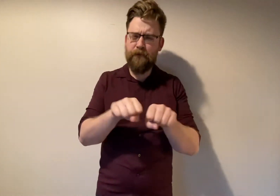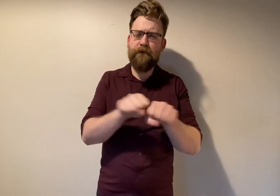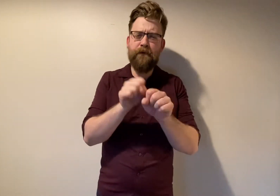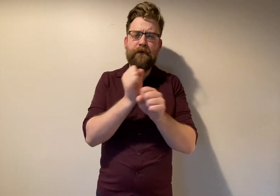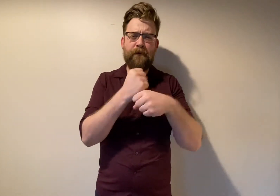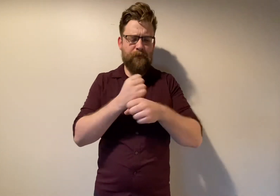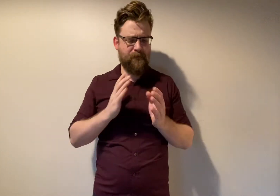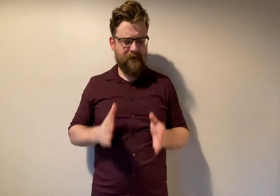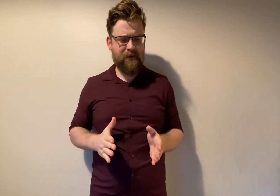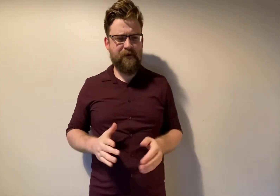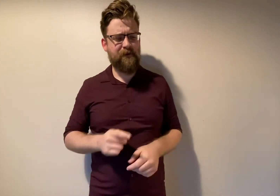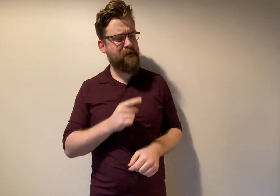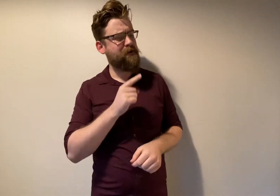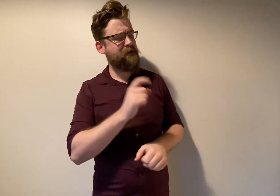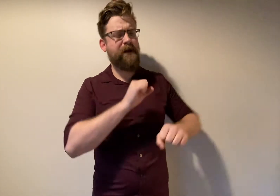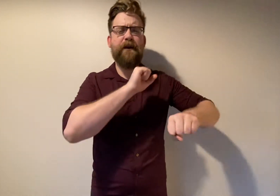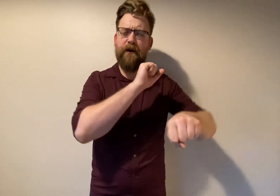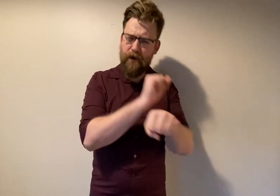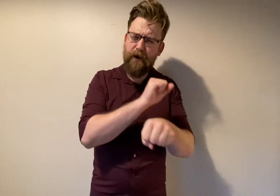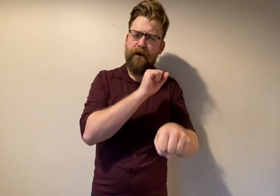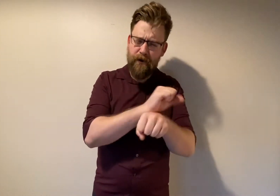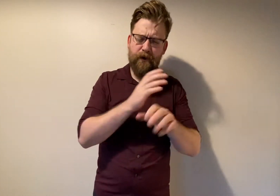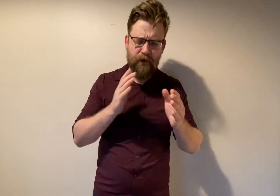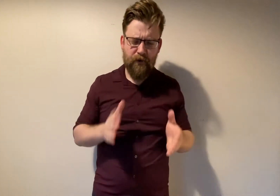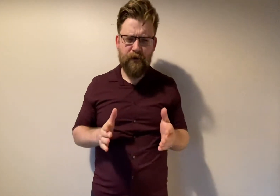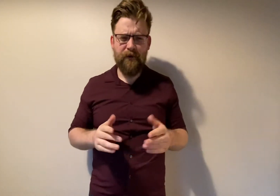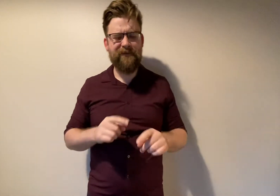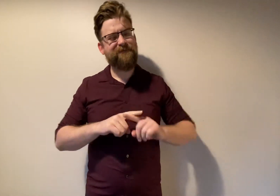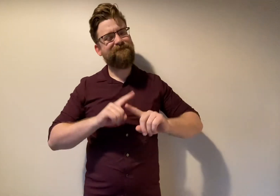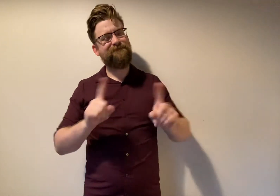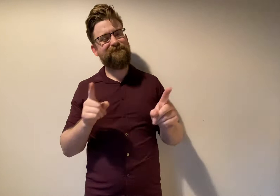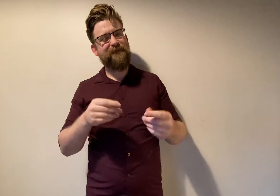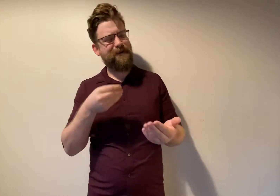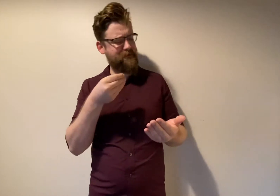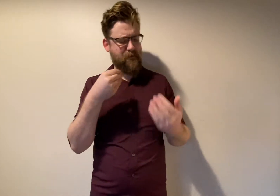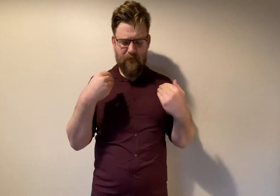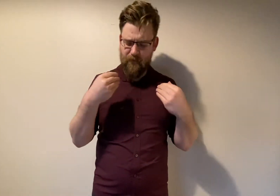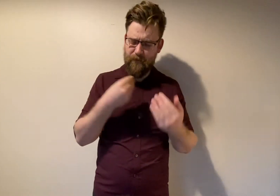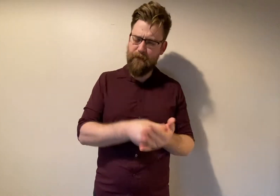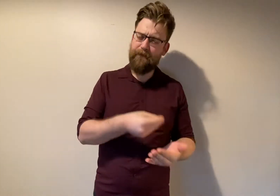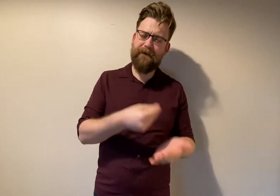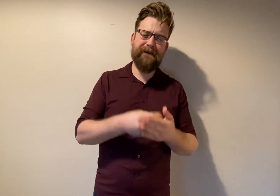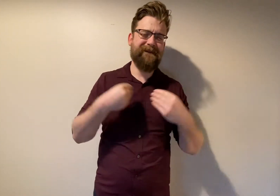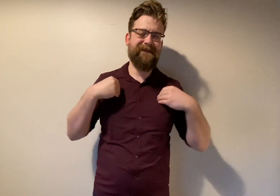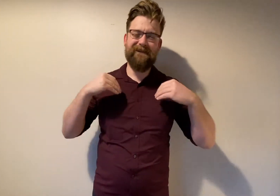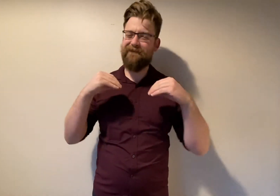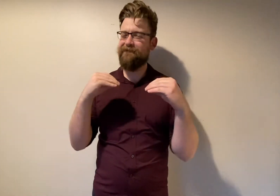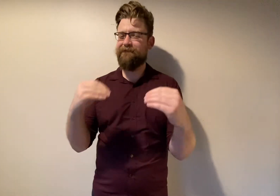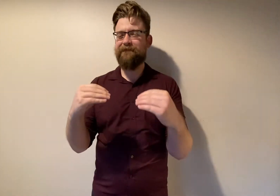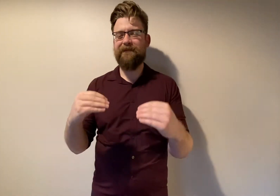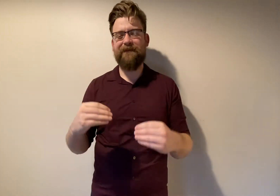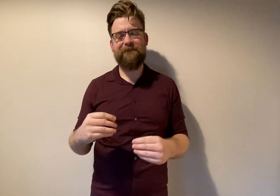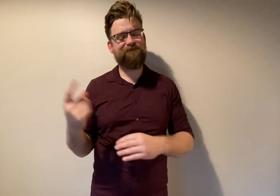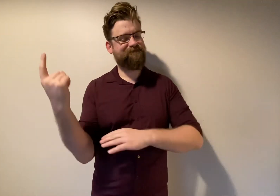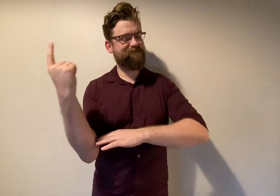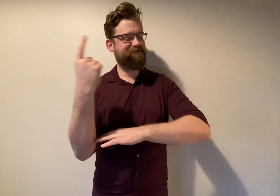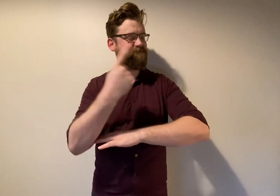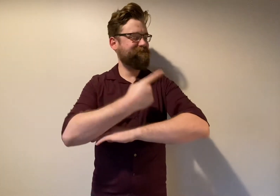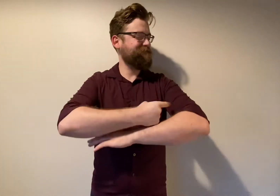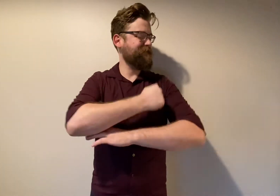but still he could not earn enough to live upon. And at last, all he had in this world was gone,